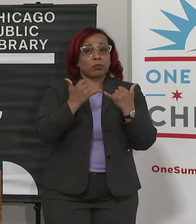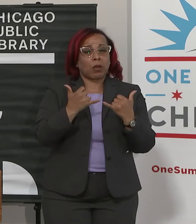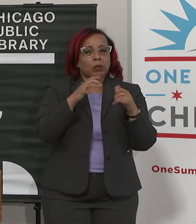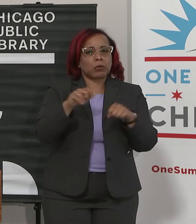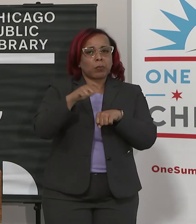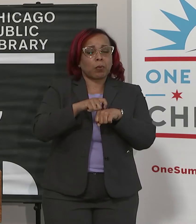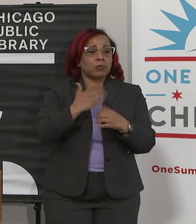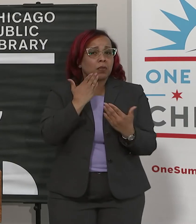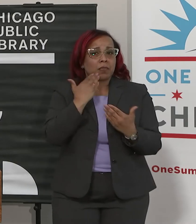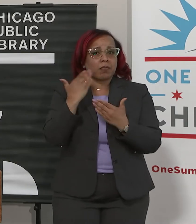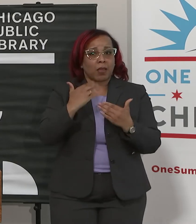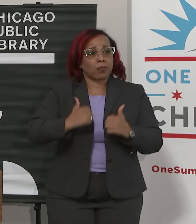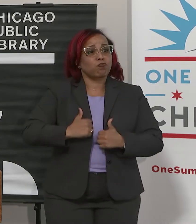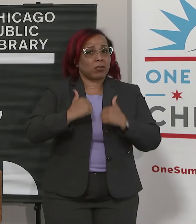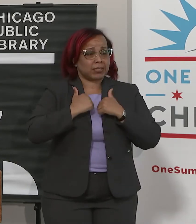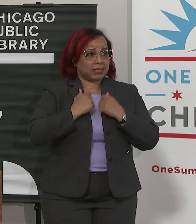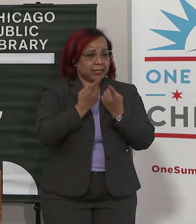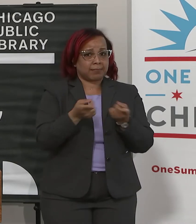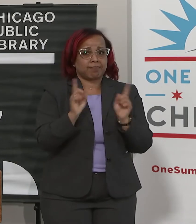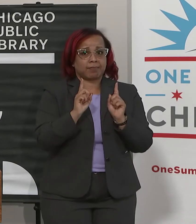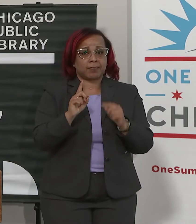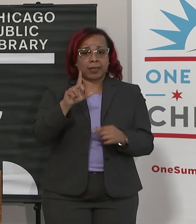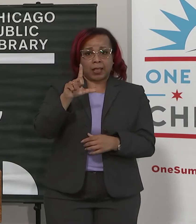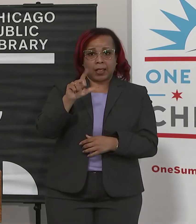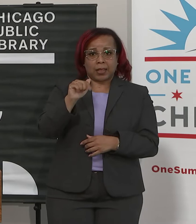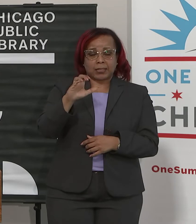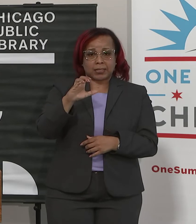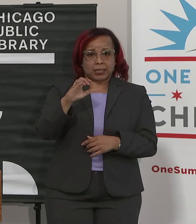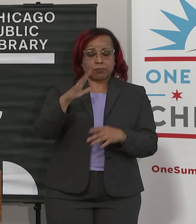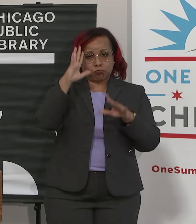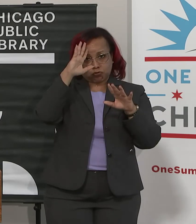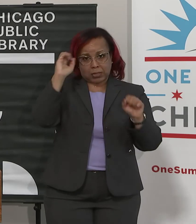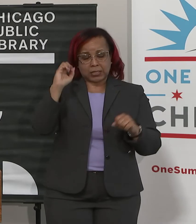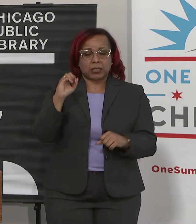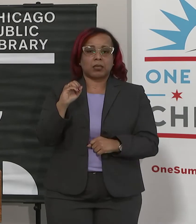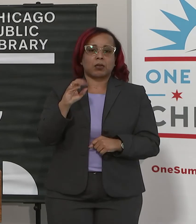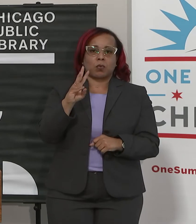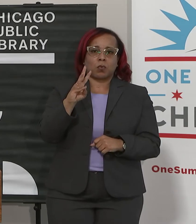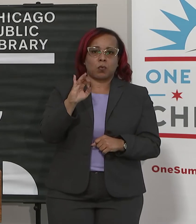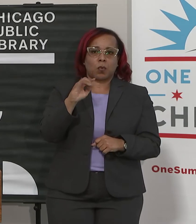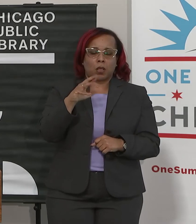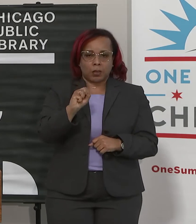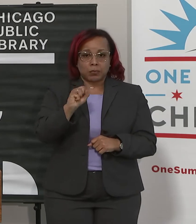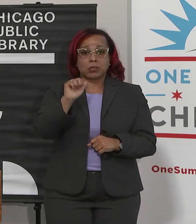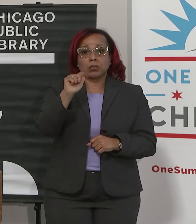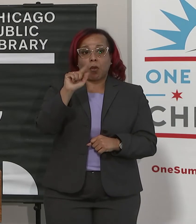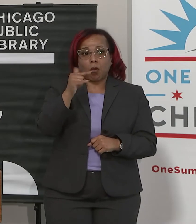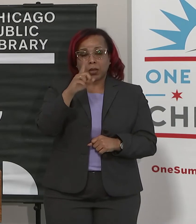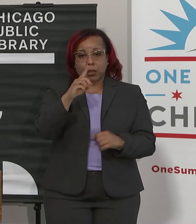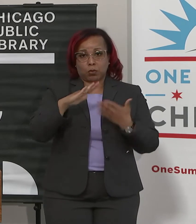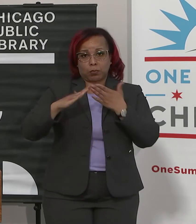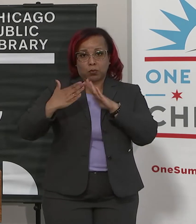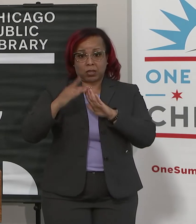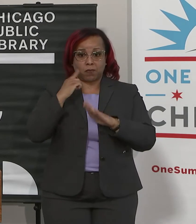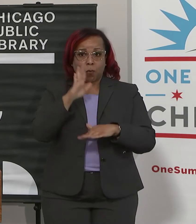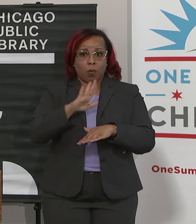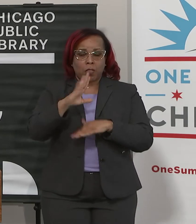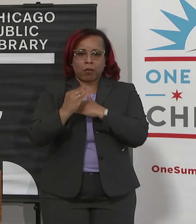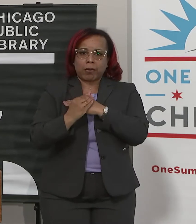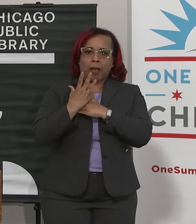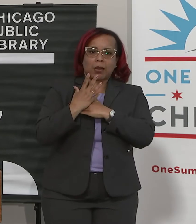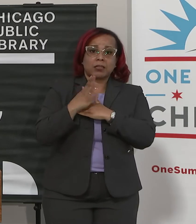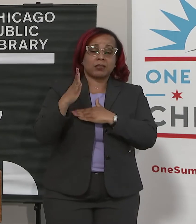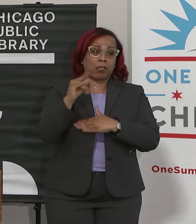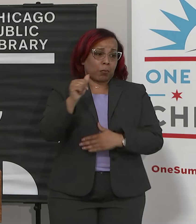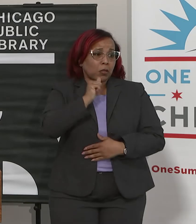moment to thank the residents, LAC President Bernadette Williams and the Altgeld community for their guidance and